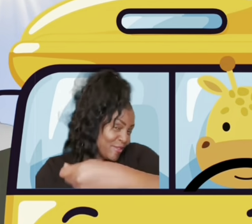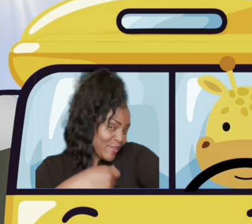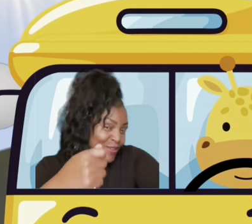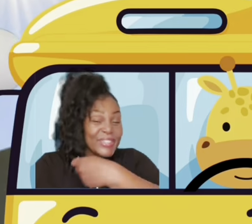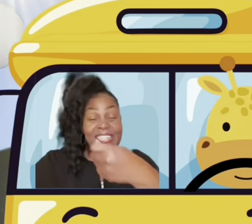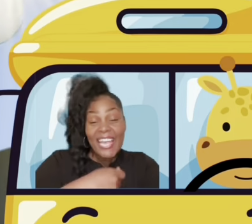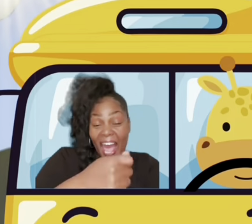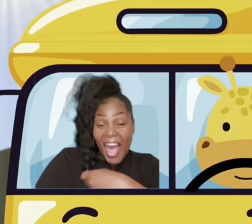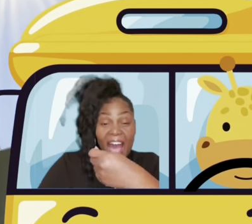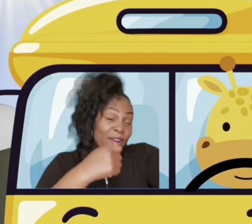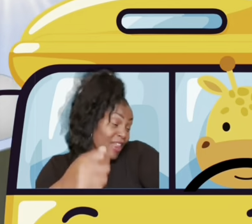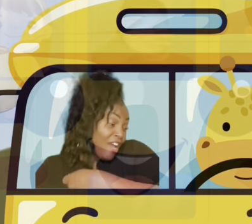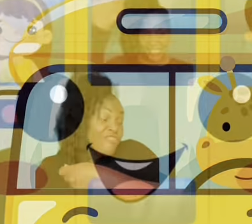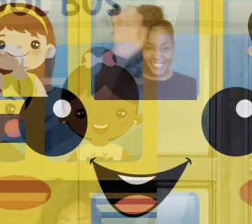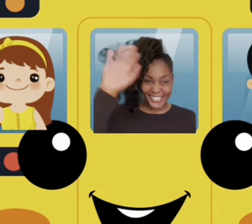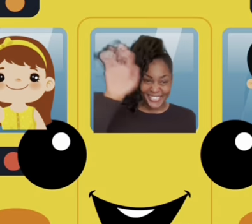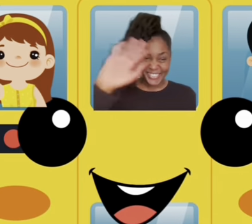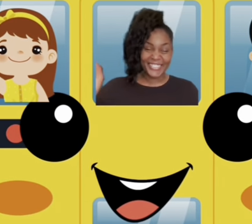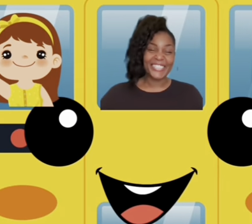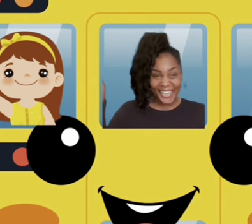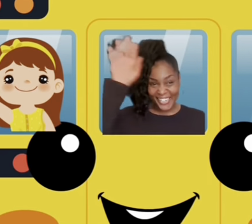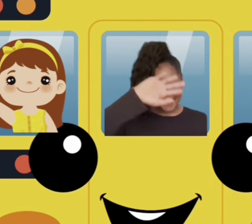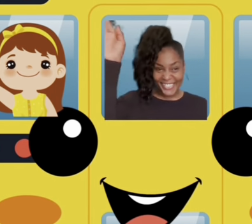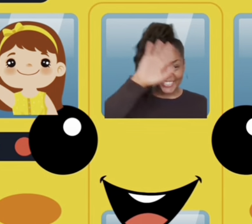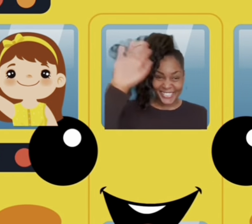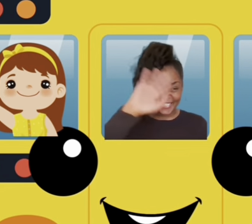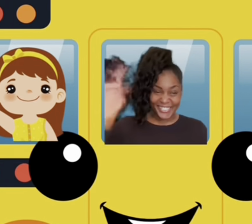all through the town.